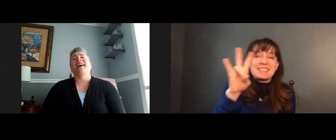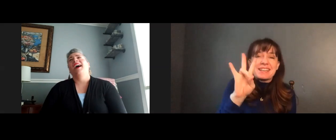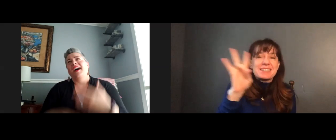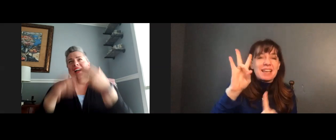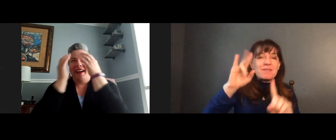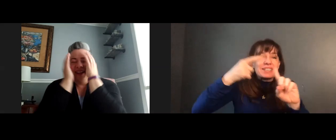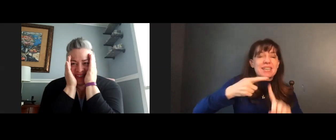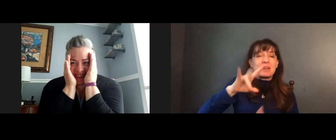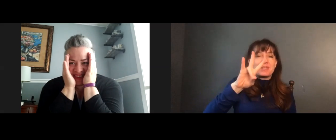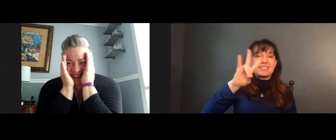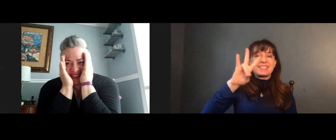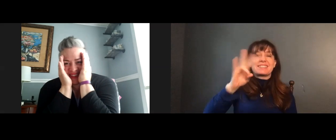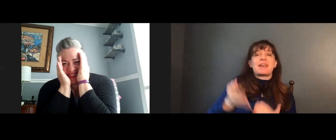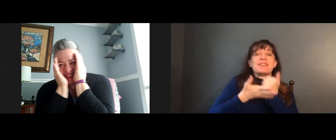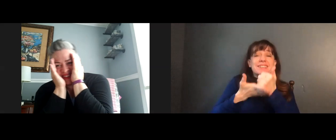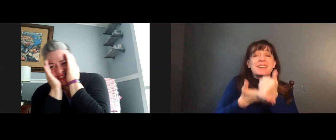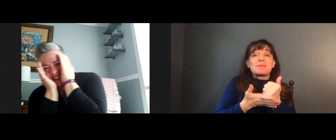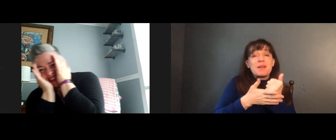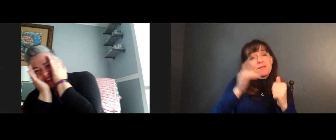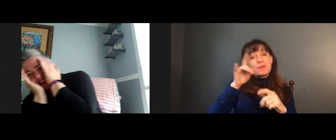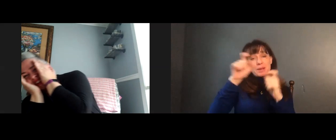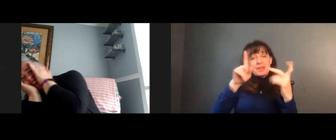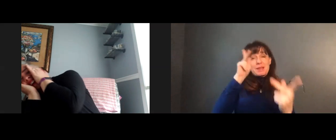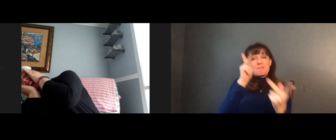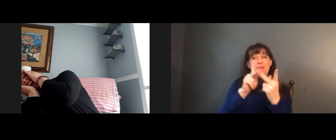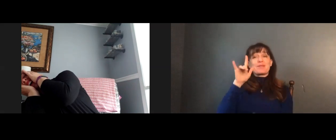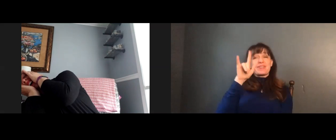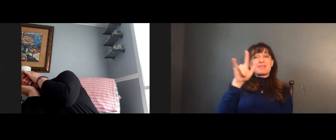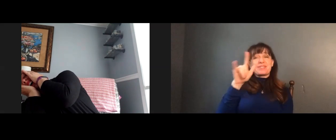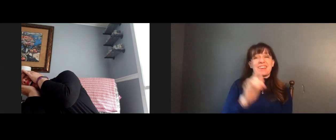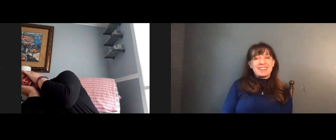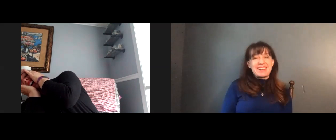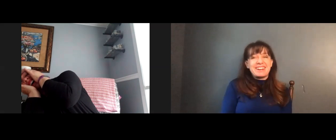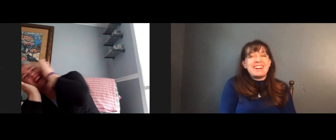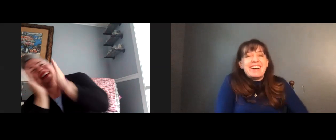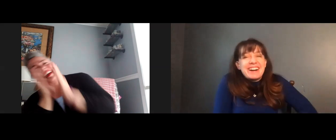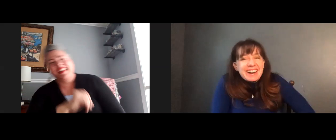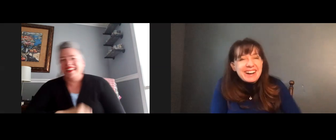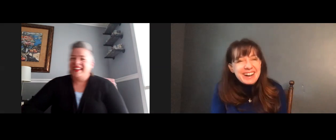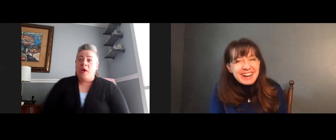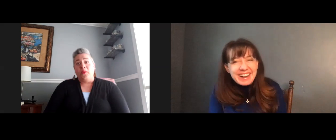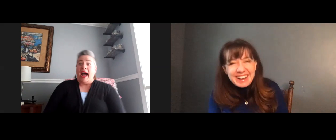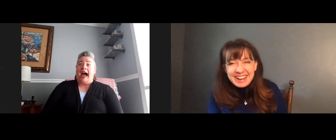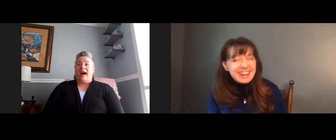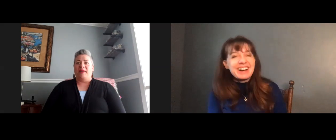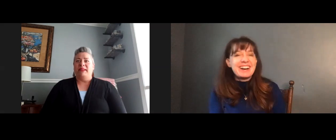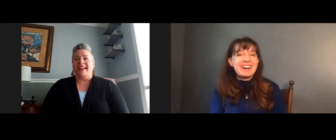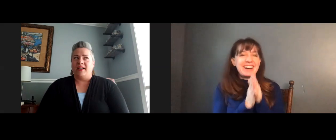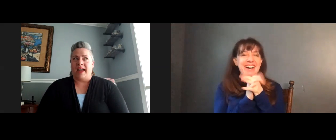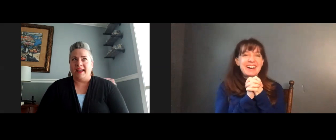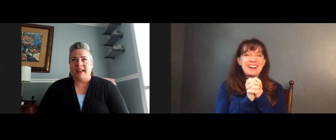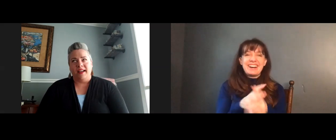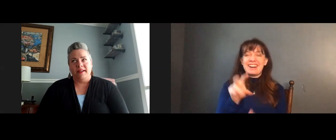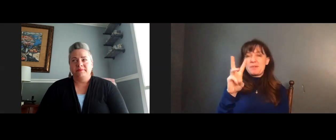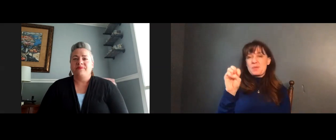it's like seven tips it's seven tips for the perfect flight wow i'm like